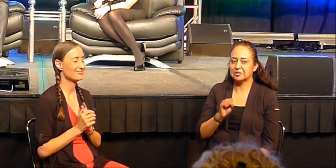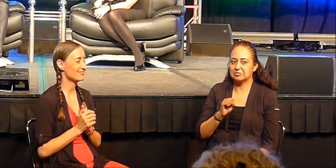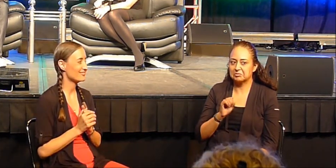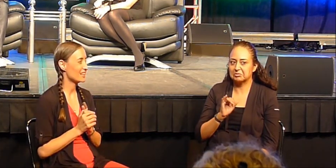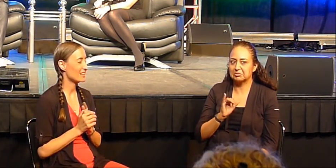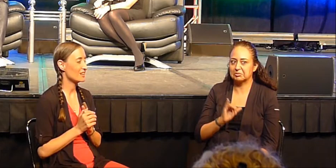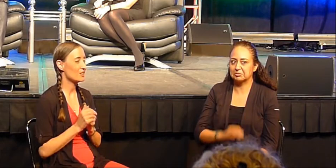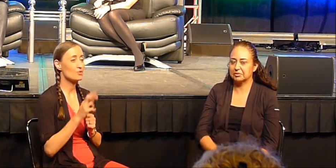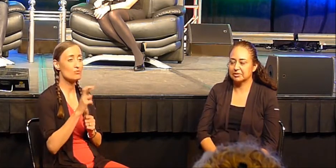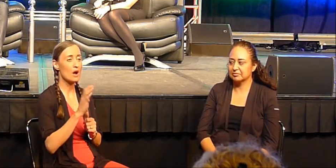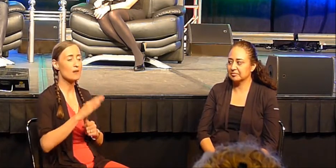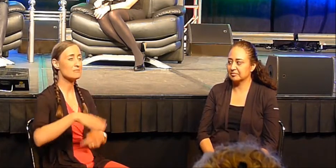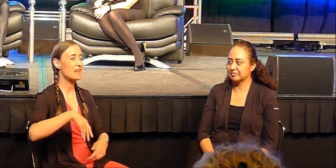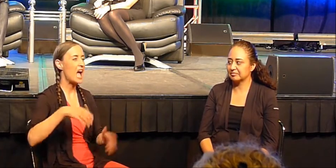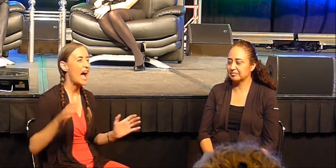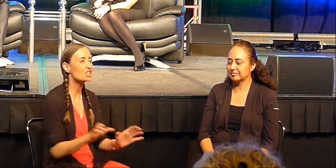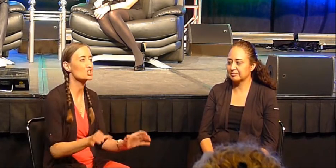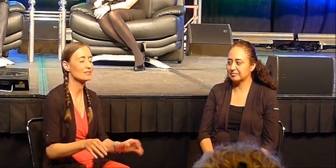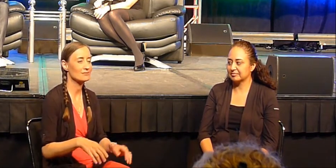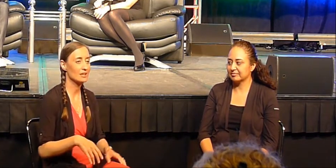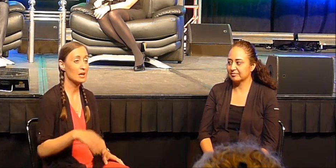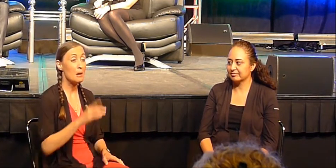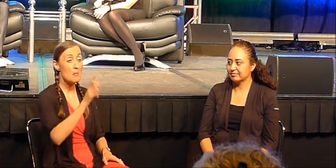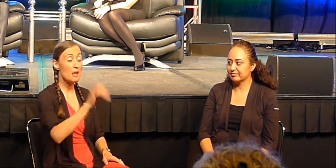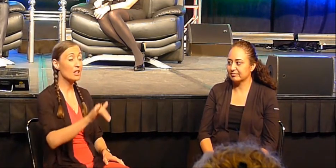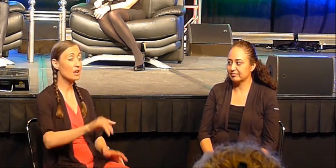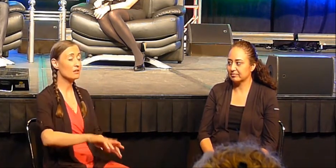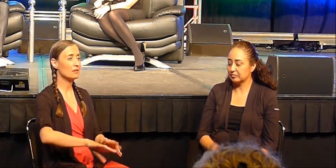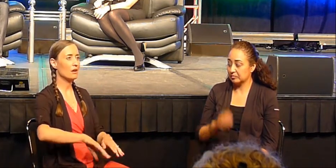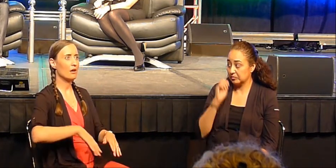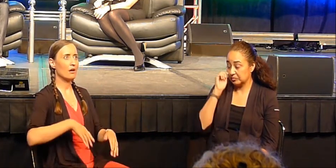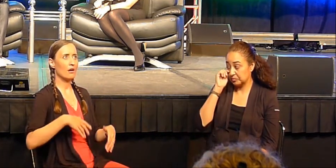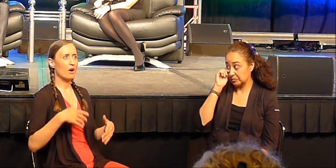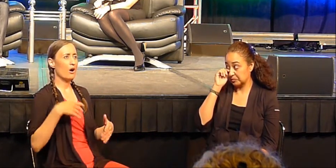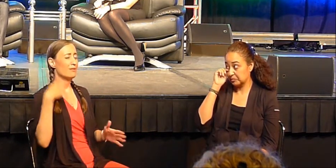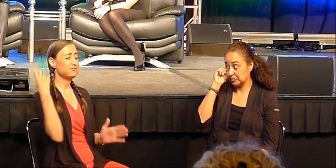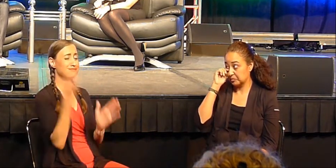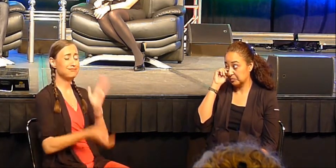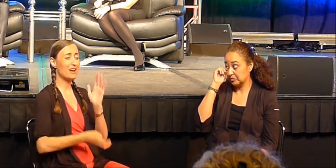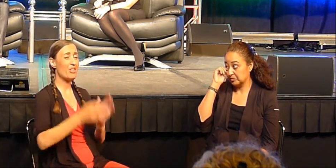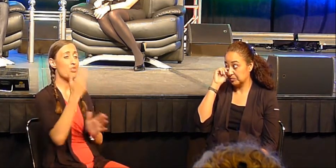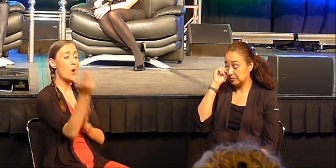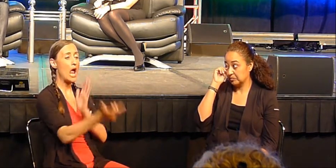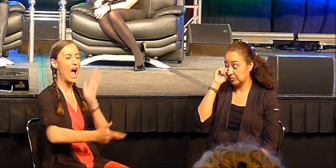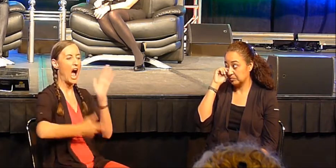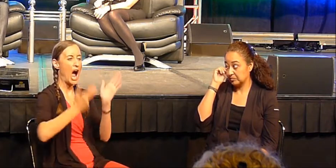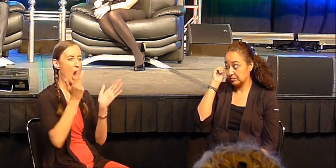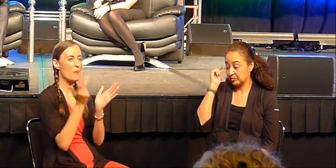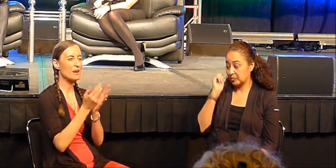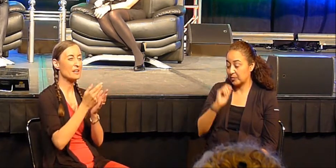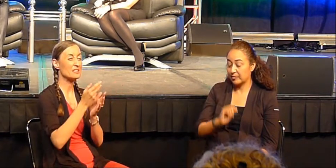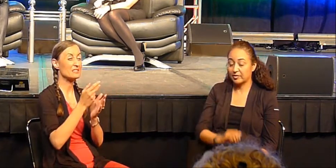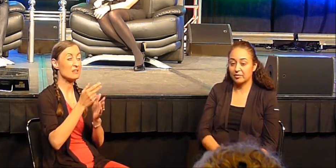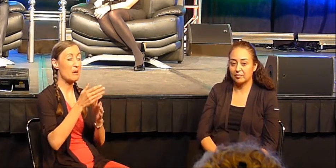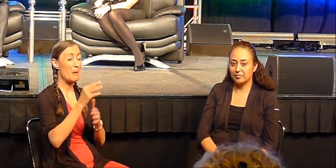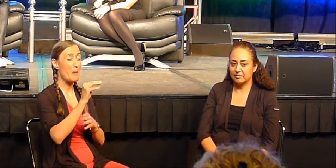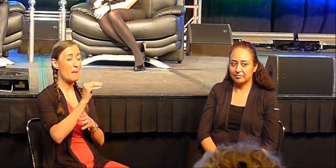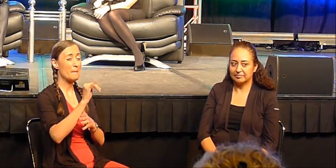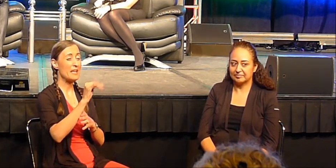Rob yells action, and Billy launches into, I swear to God, 3 hours of medieval Yiddish stand-up.